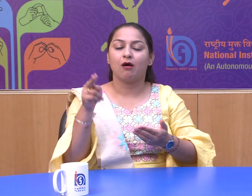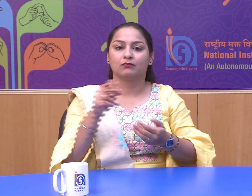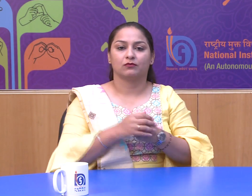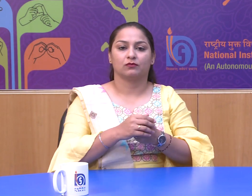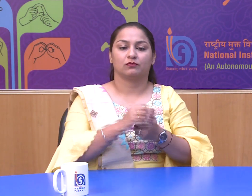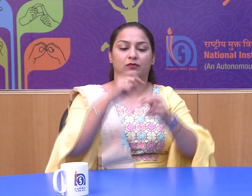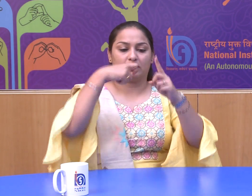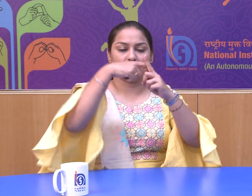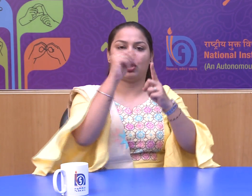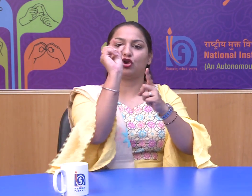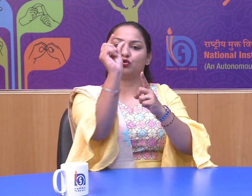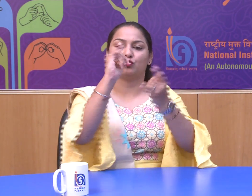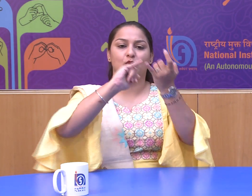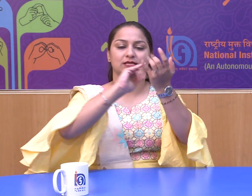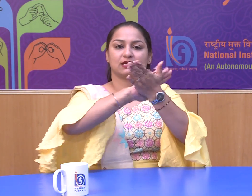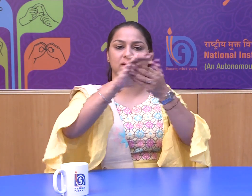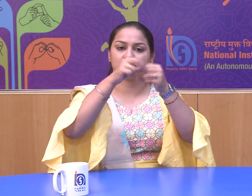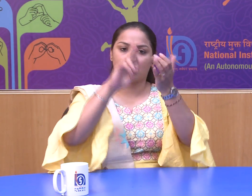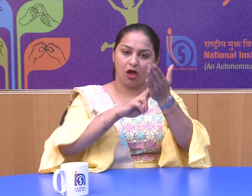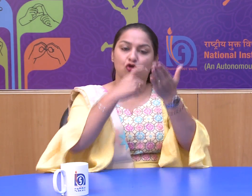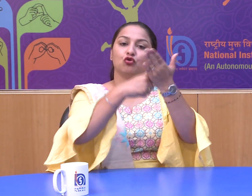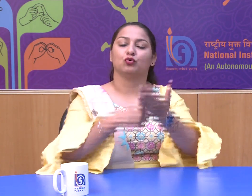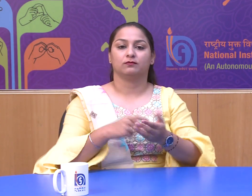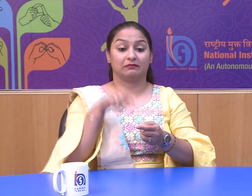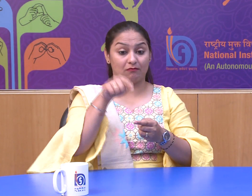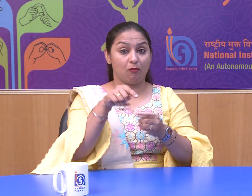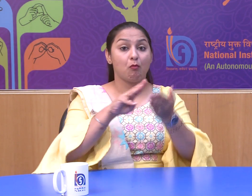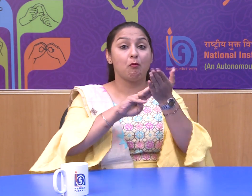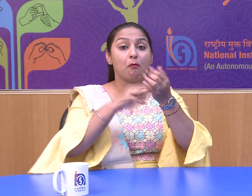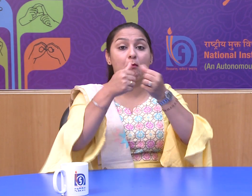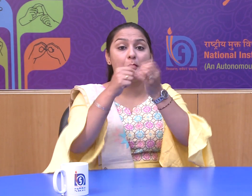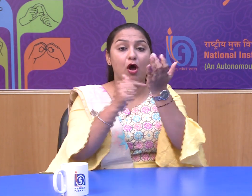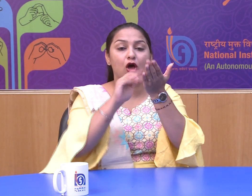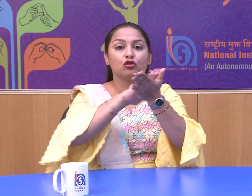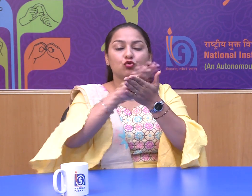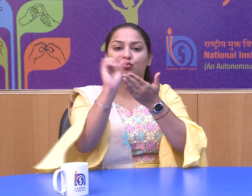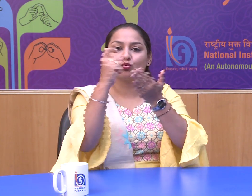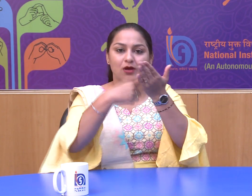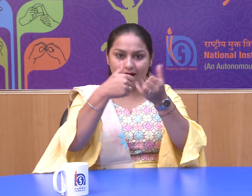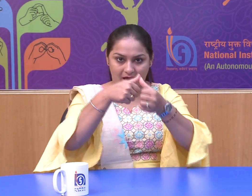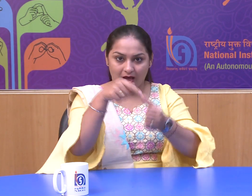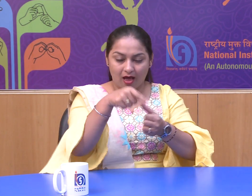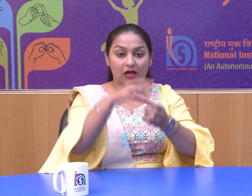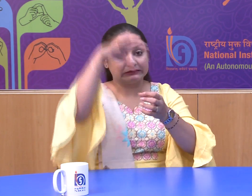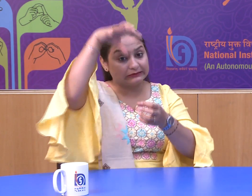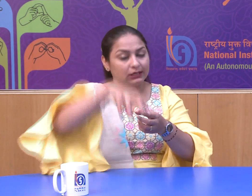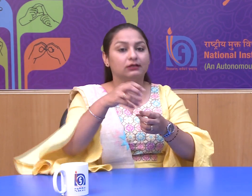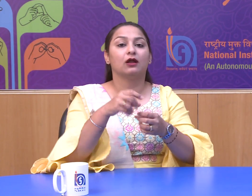Mathura, which was the center of the indigenous school of art, was